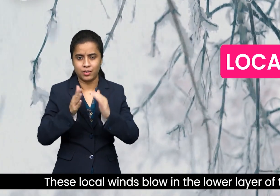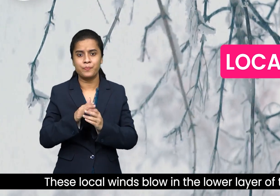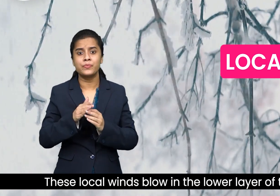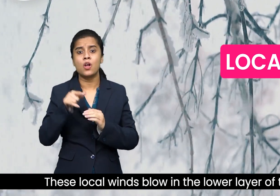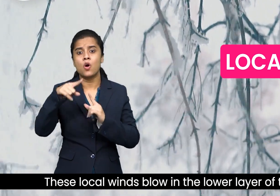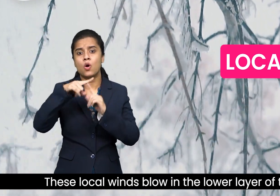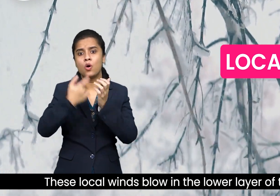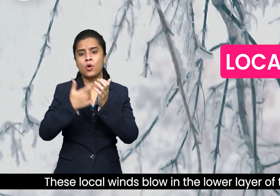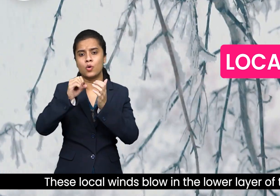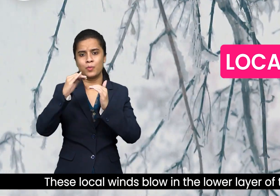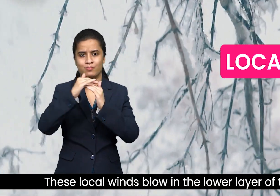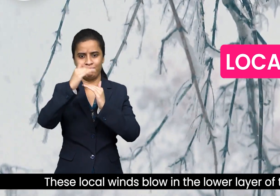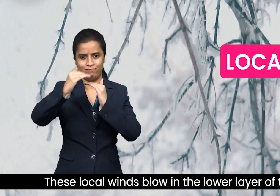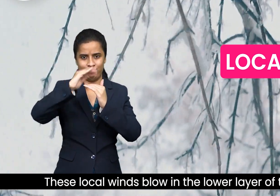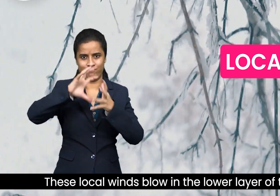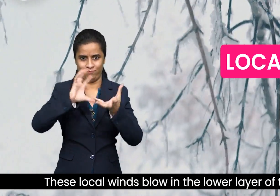of the troposphere.